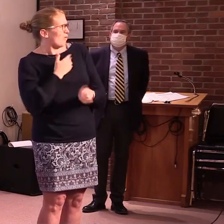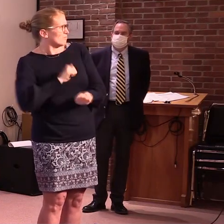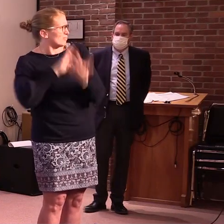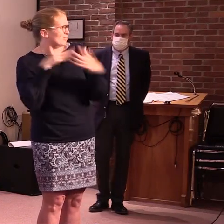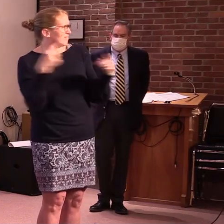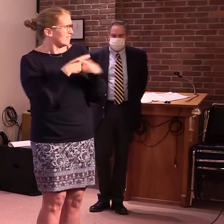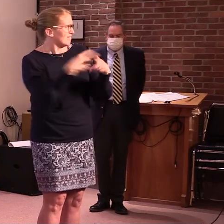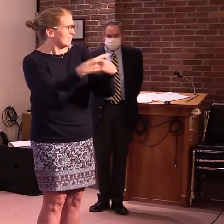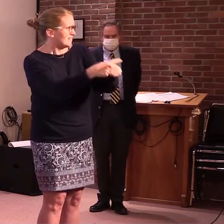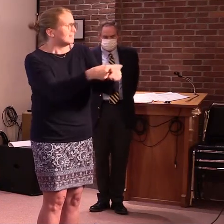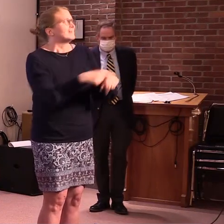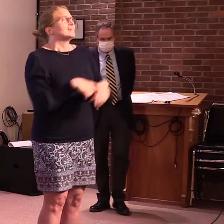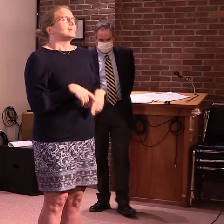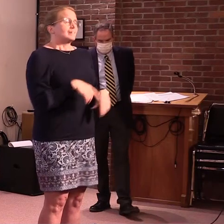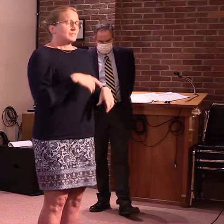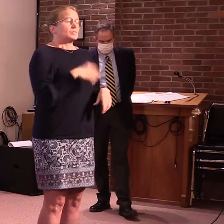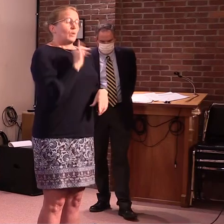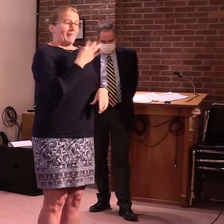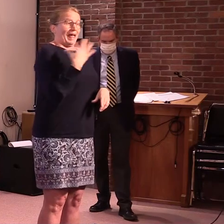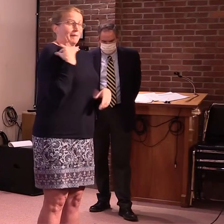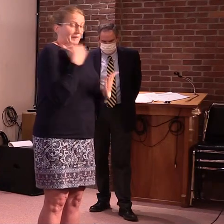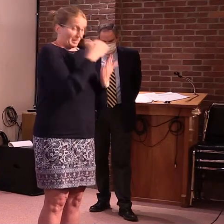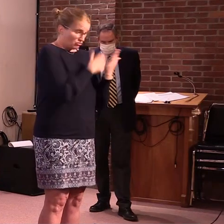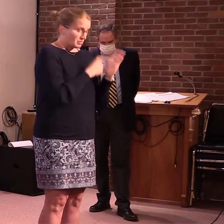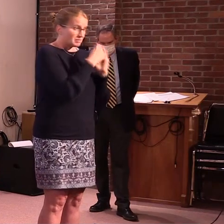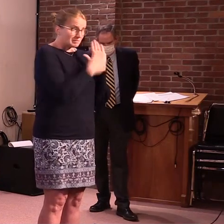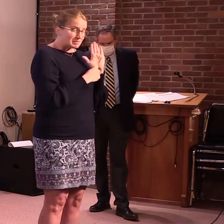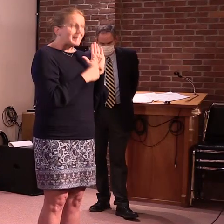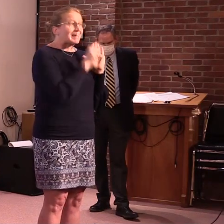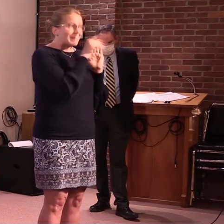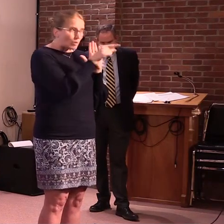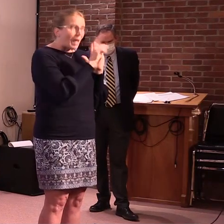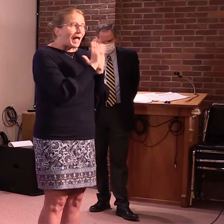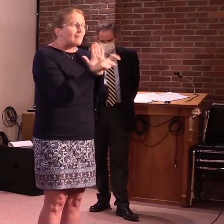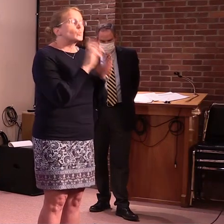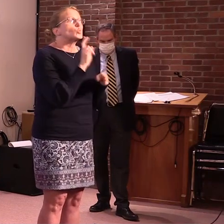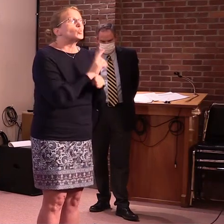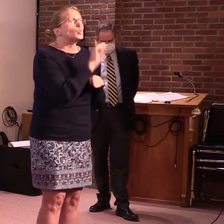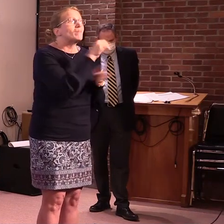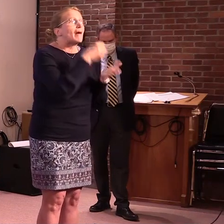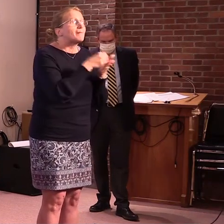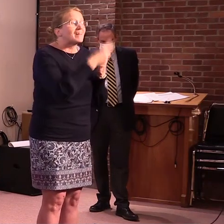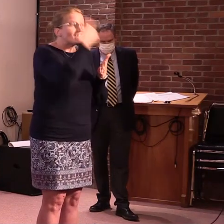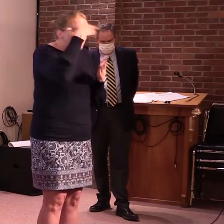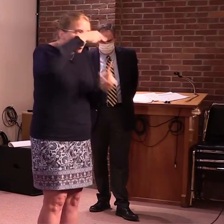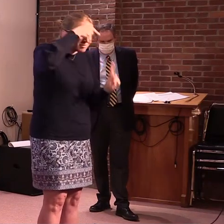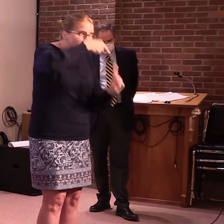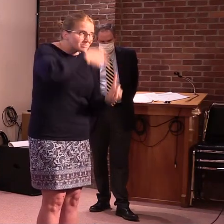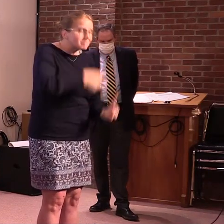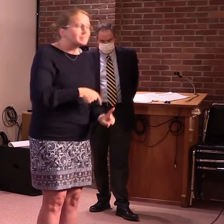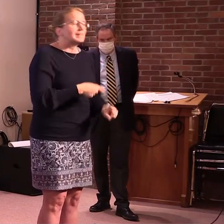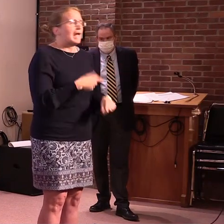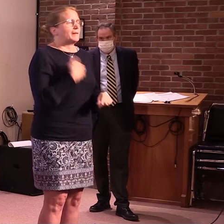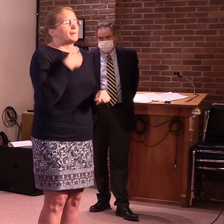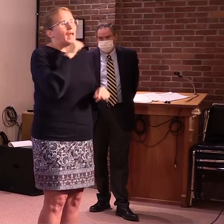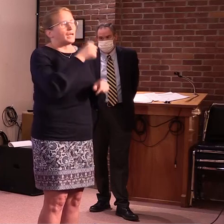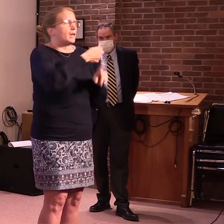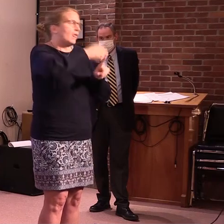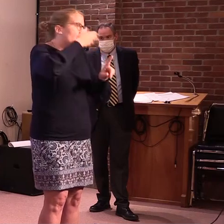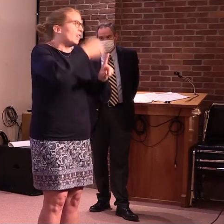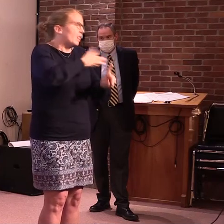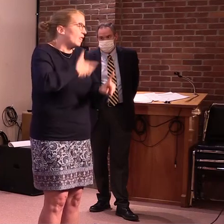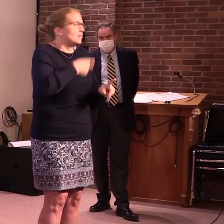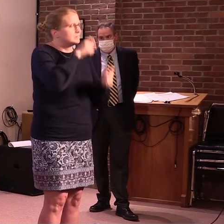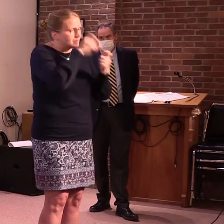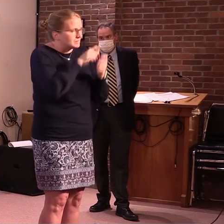at. One was that they spend money for the purpose that's indicated in the application. And because we're short of time, I won't go through them. One of